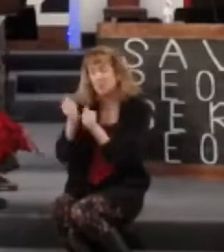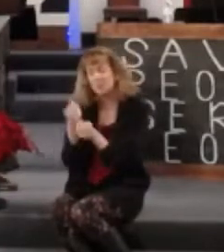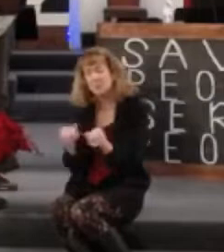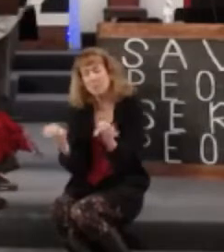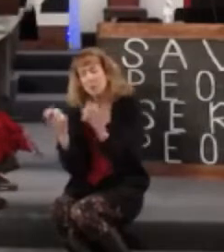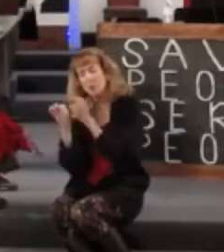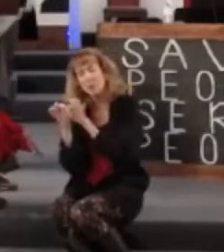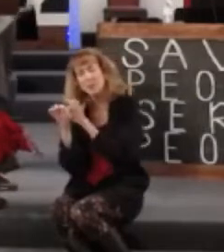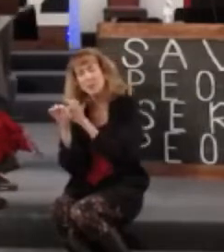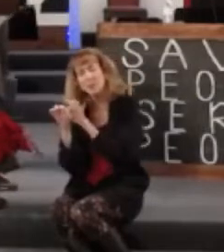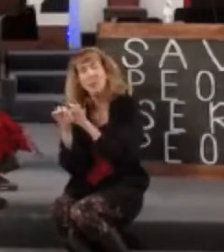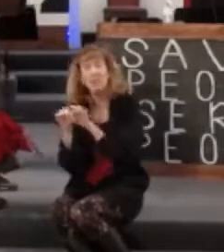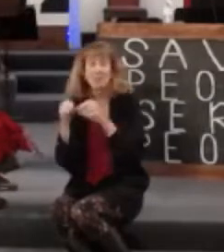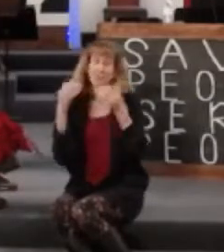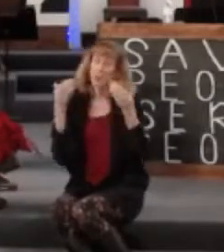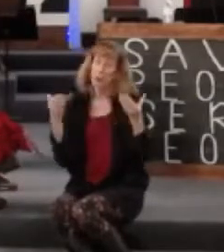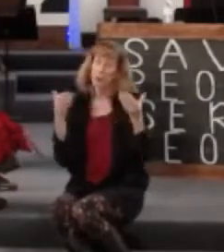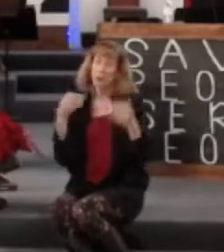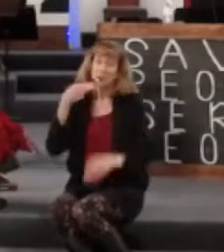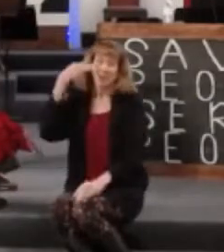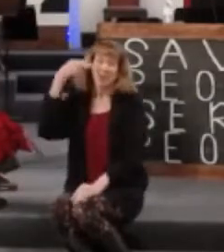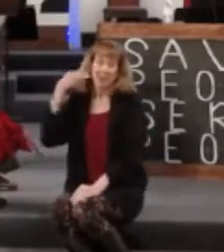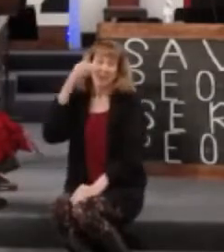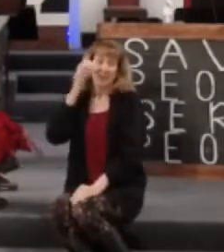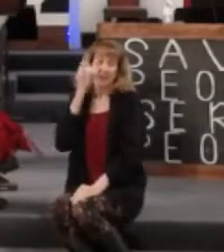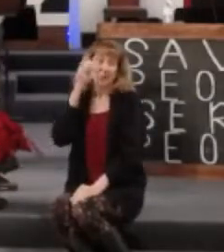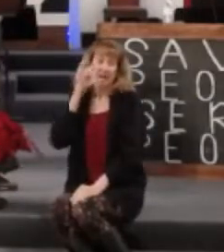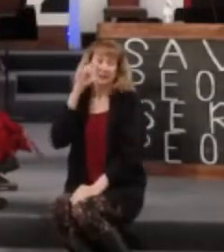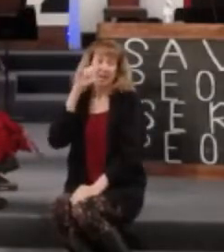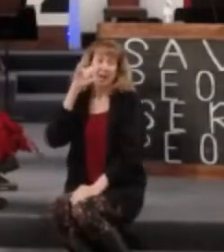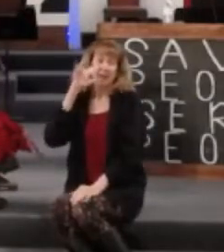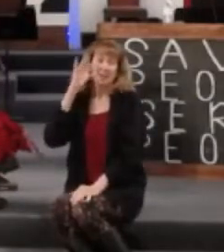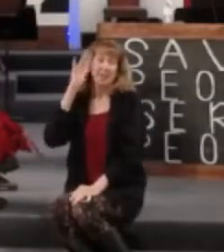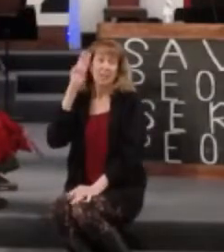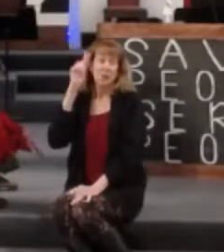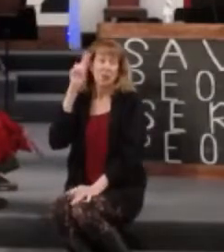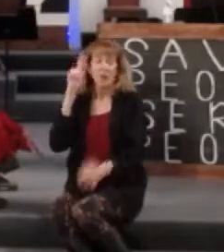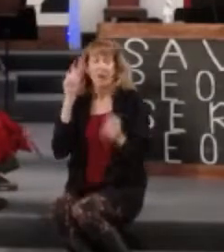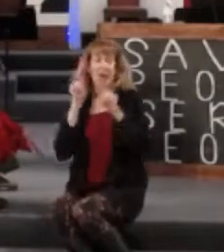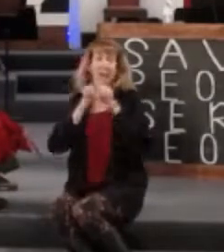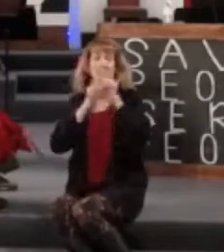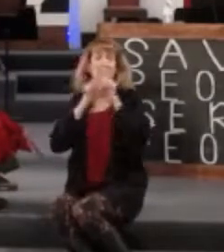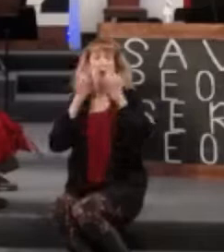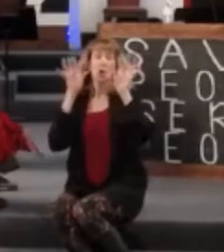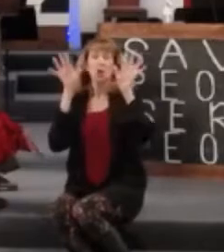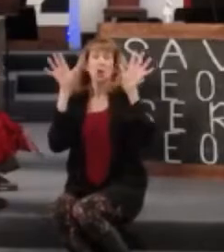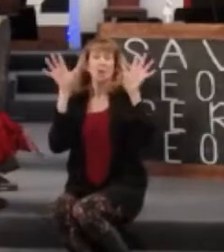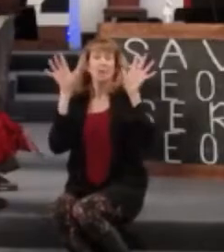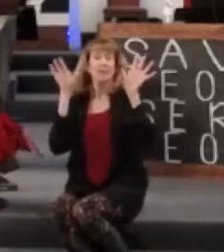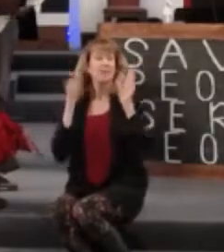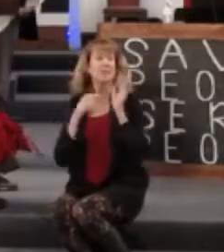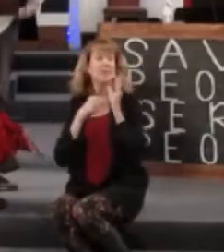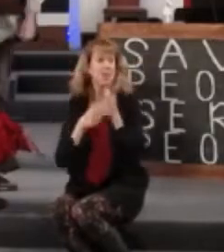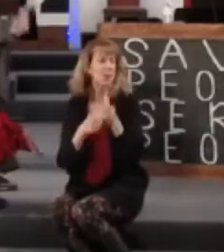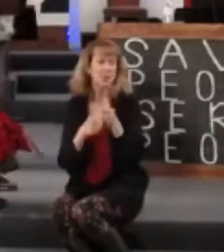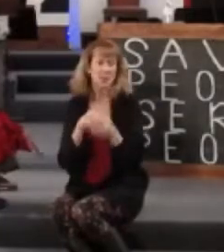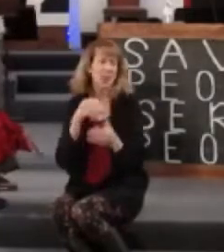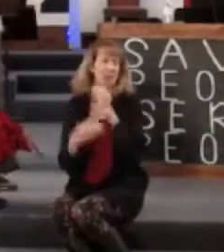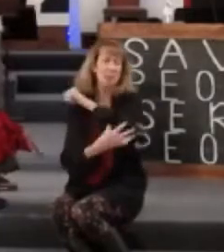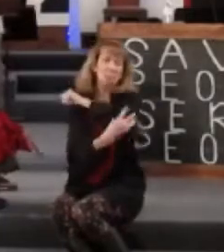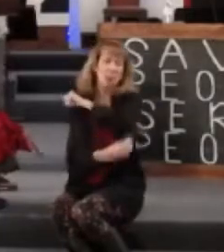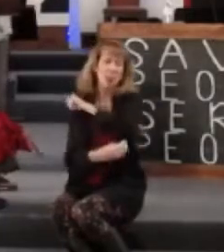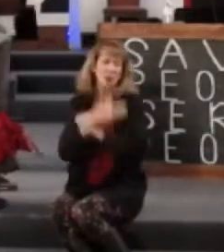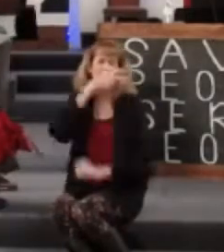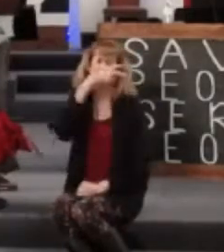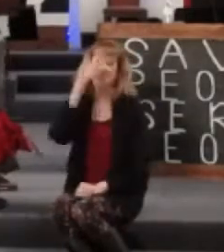So Hollywood has given a poor portrayal of what it means to submit,